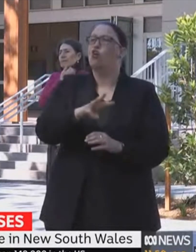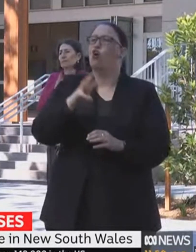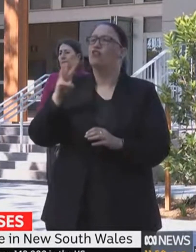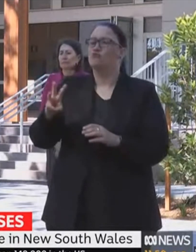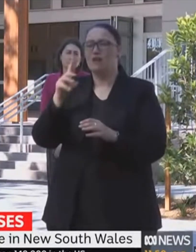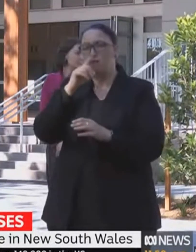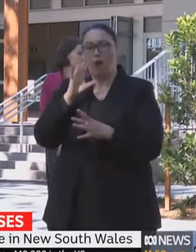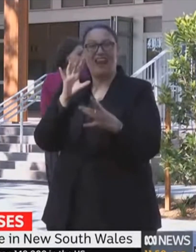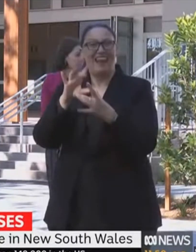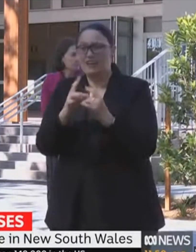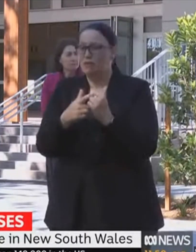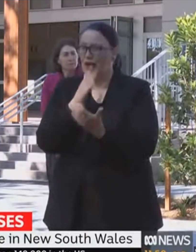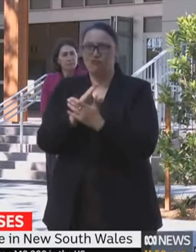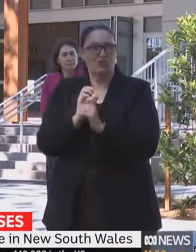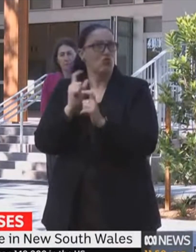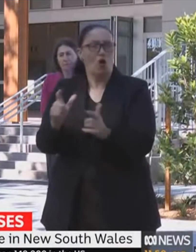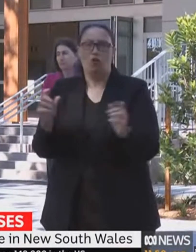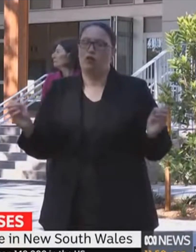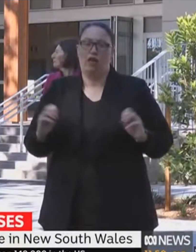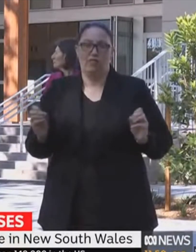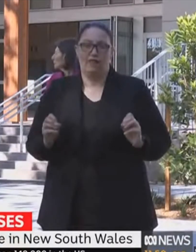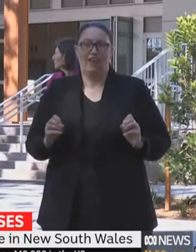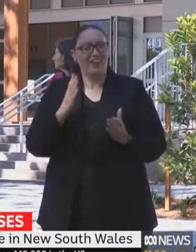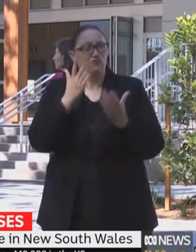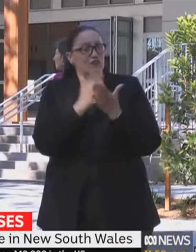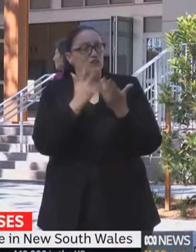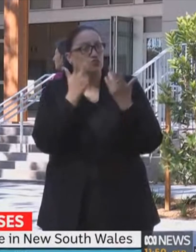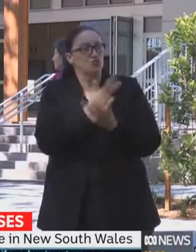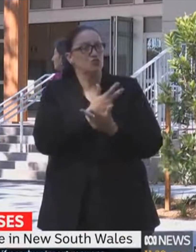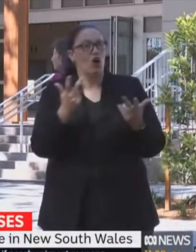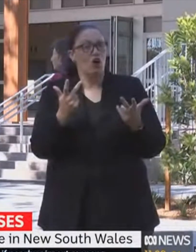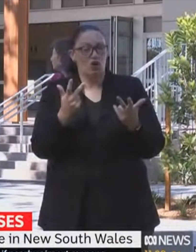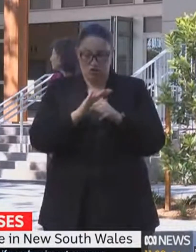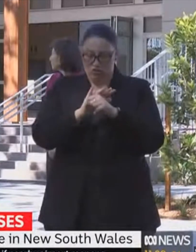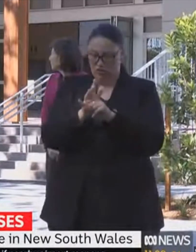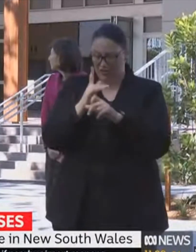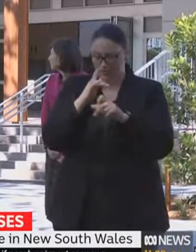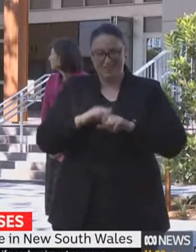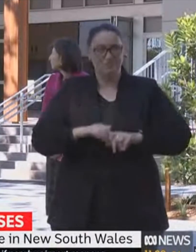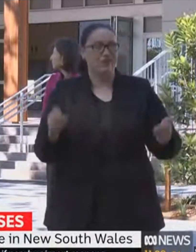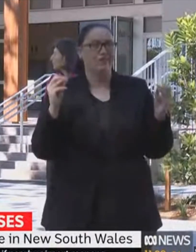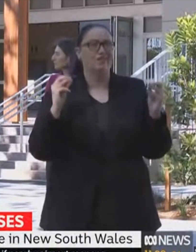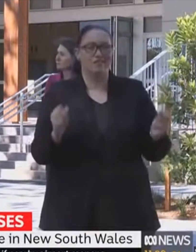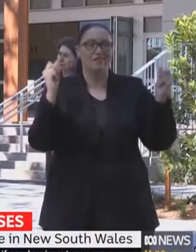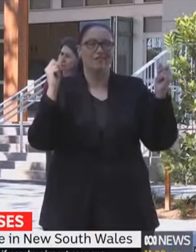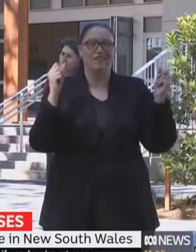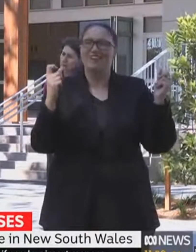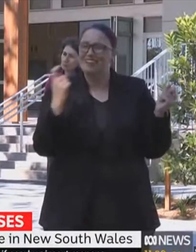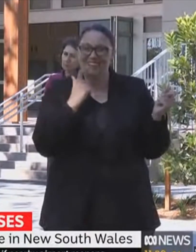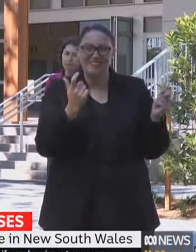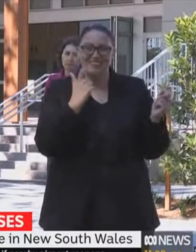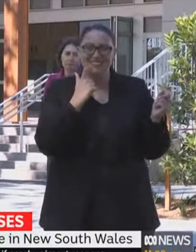the cluster but did not attend the hotel. And I think this highlights, again, the way in which this disease can be so insidiously